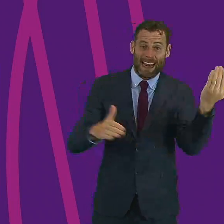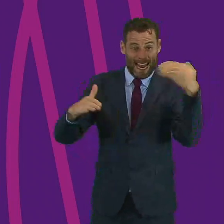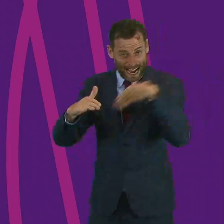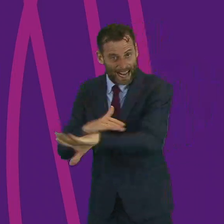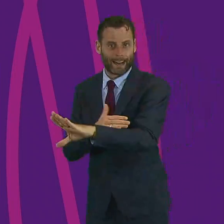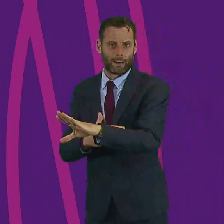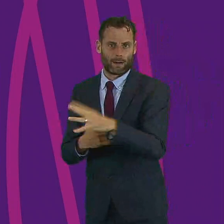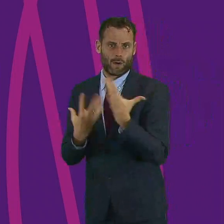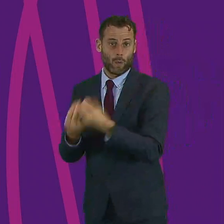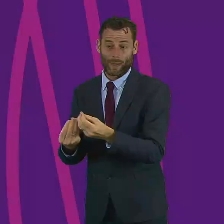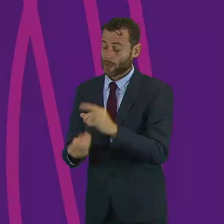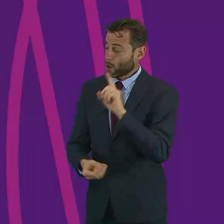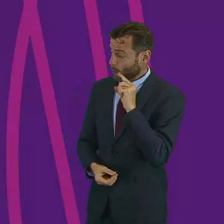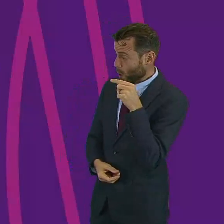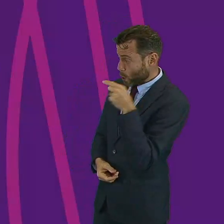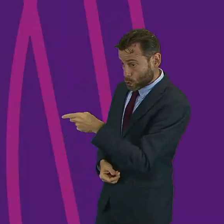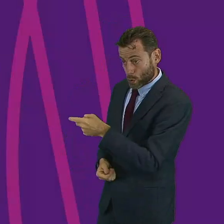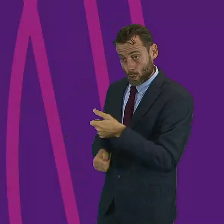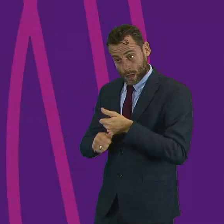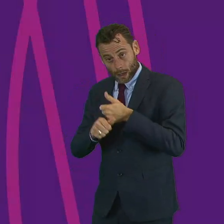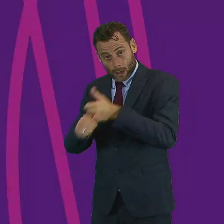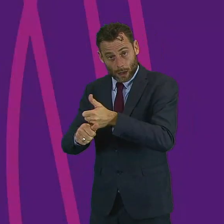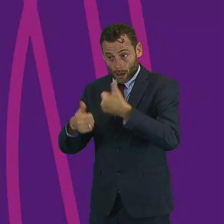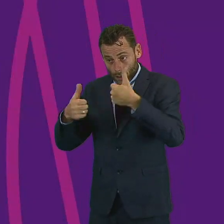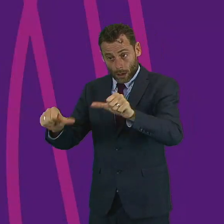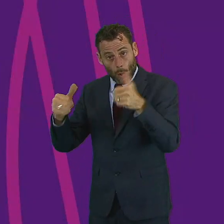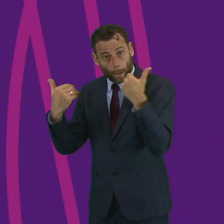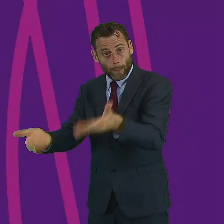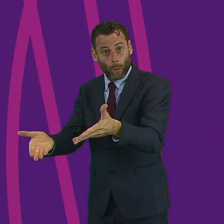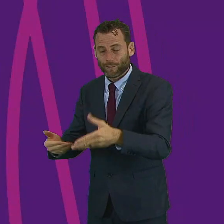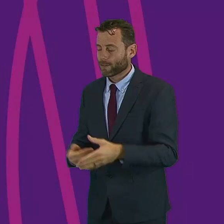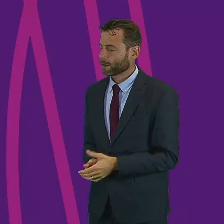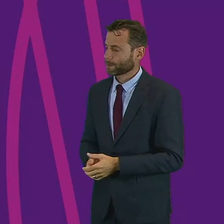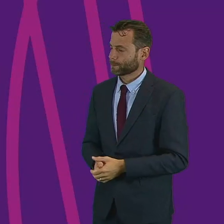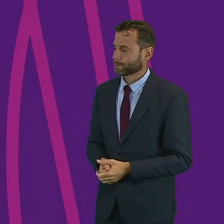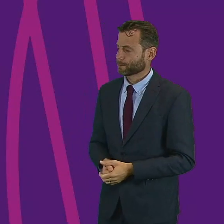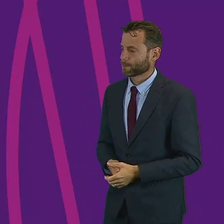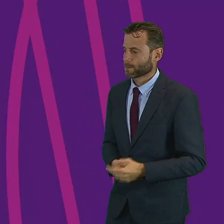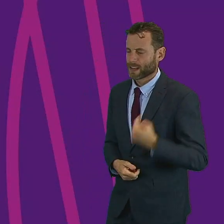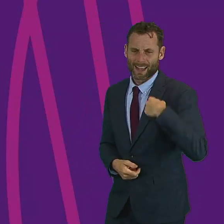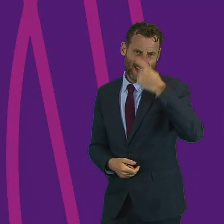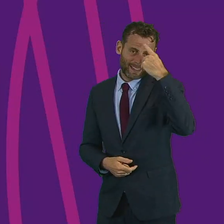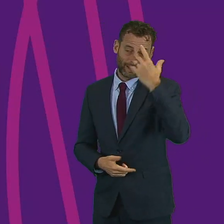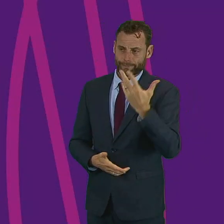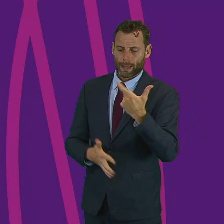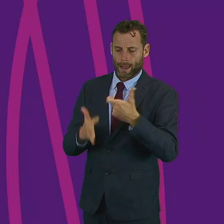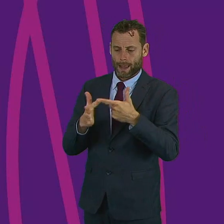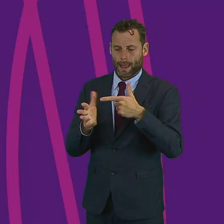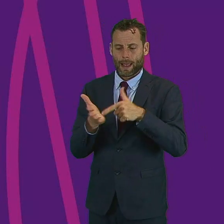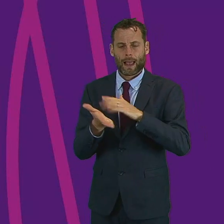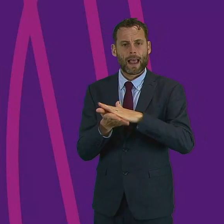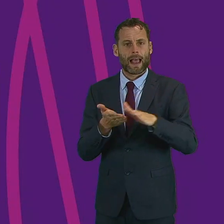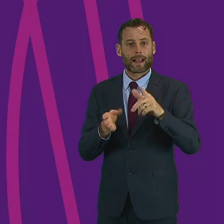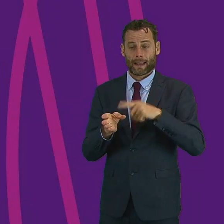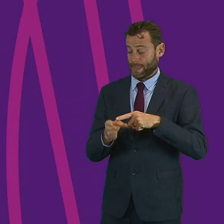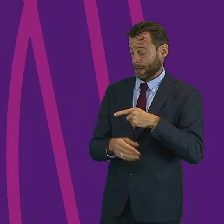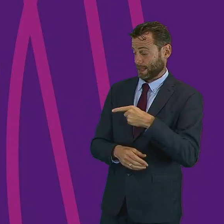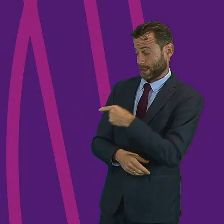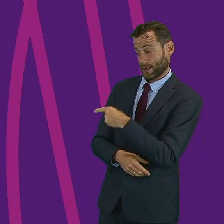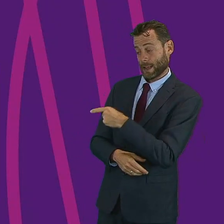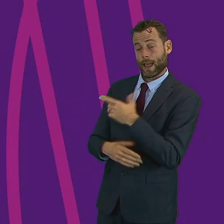discussed this with the Health Secretary and the National Clinical Director, so I do know what the issues are at stake. It's been under consideration for